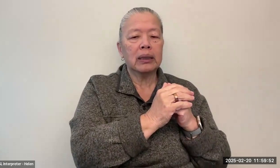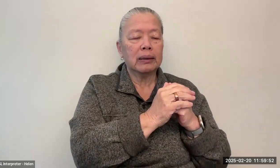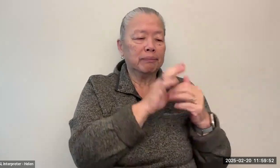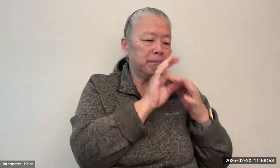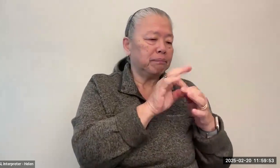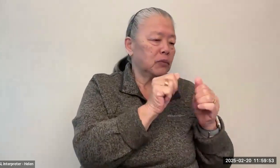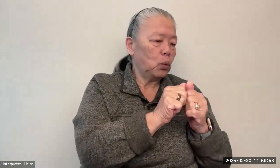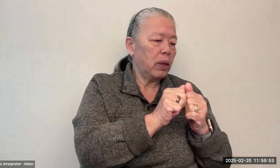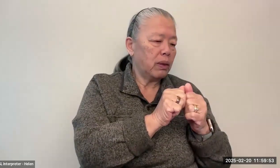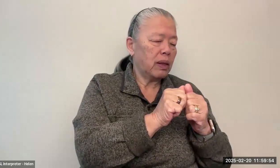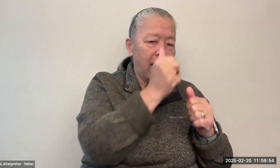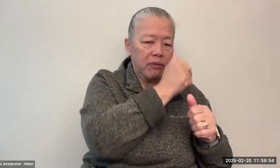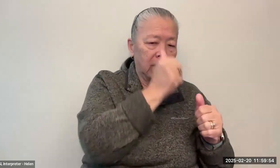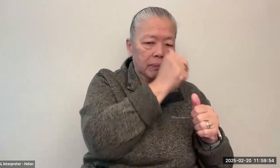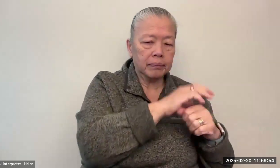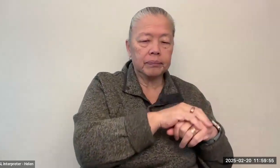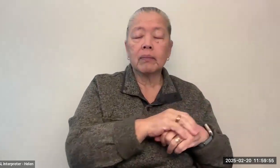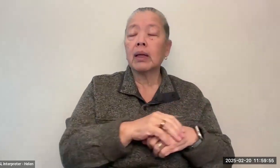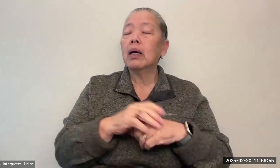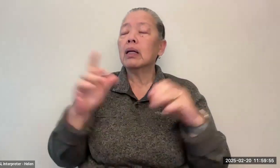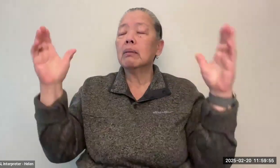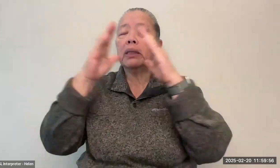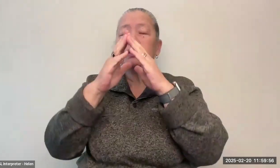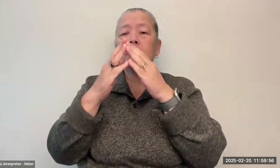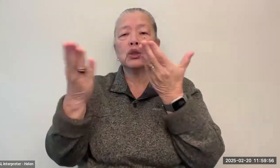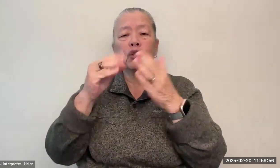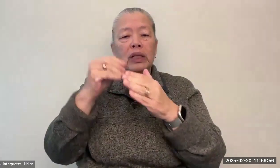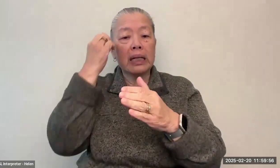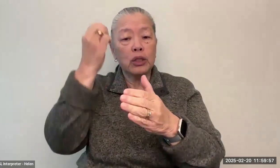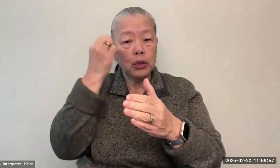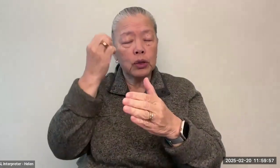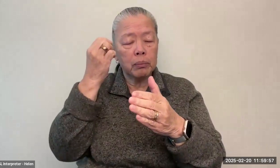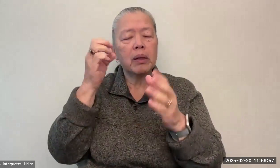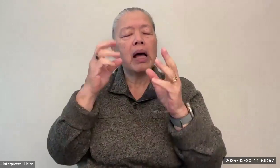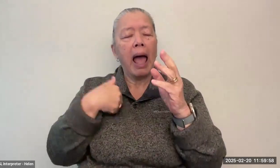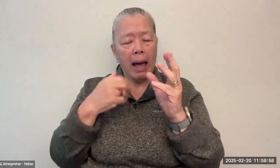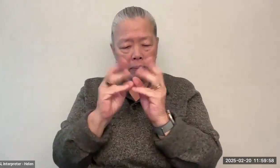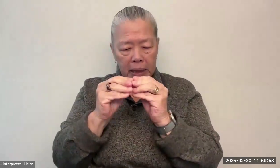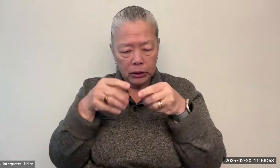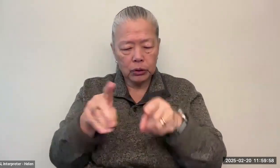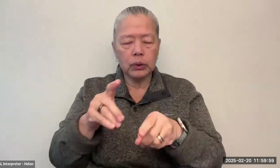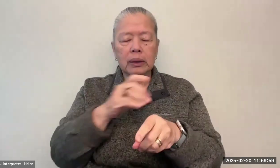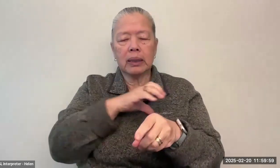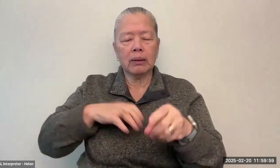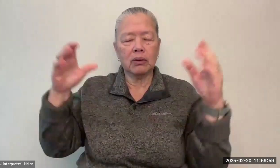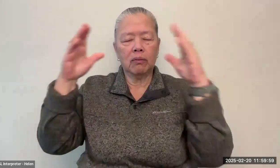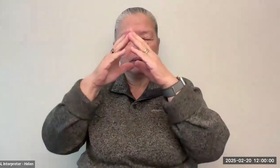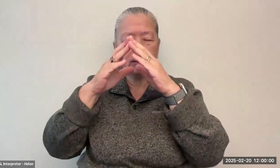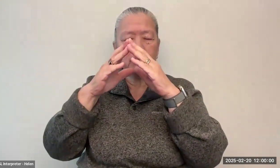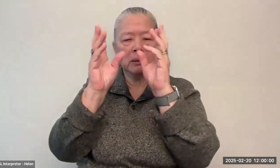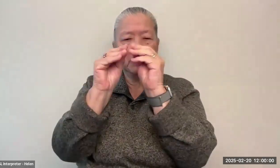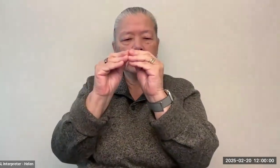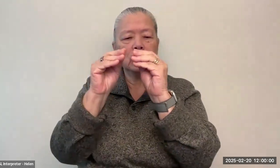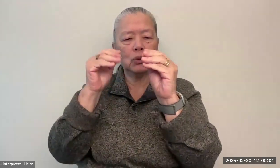of Africa. The bishops serving in Europe met during the Council of Bishops meeting to talk about their